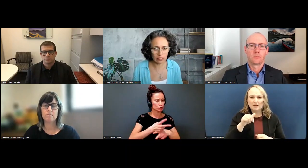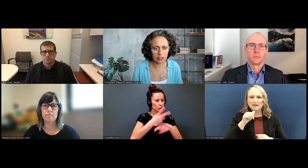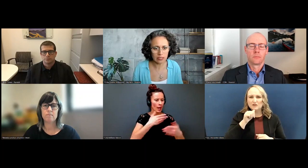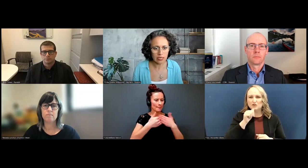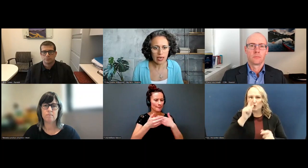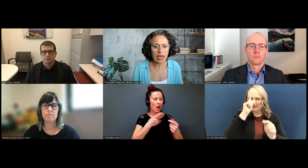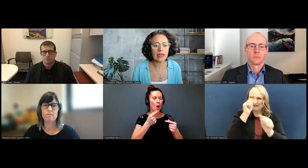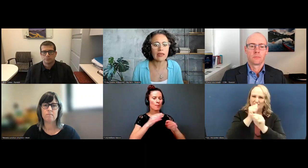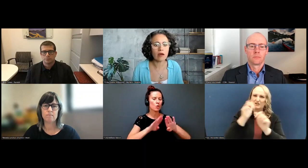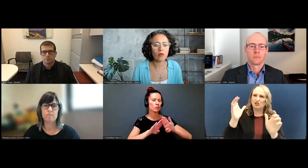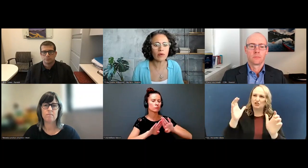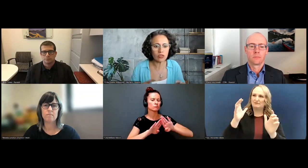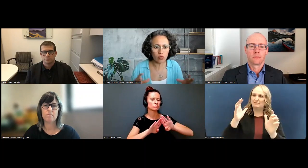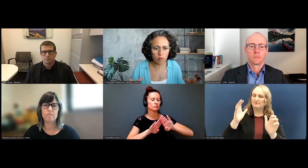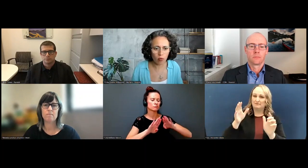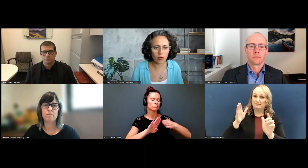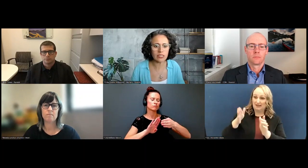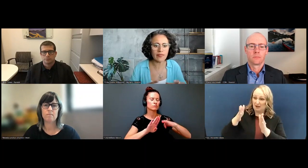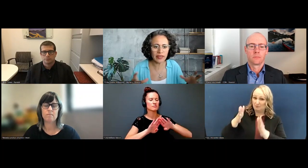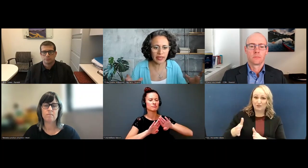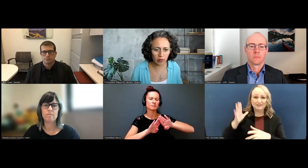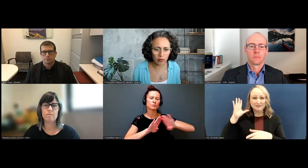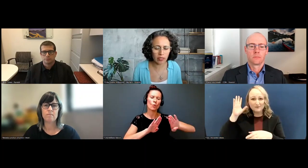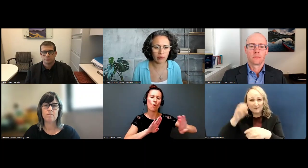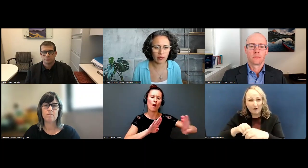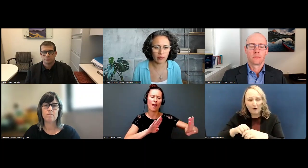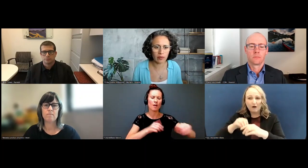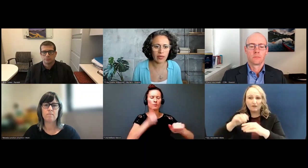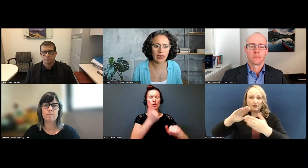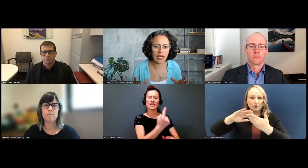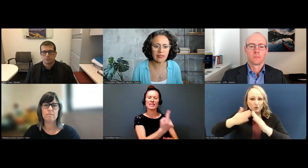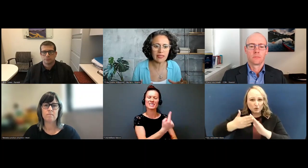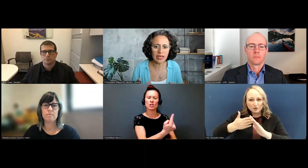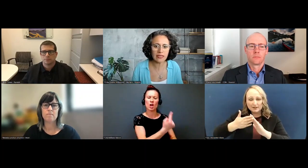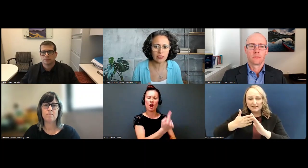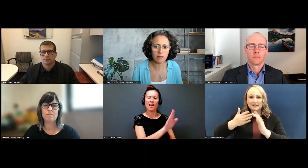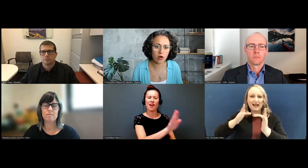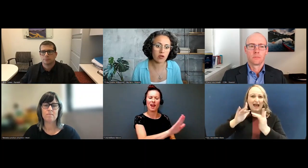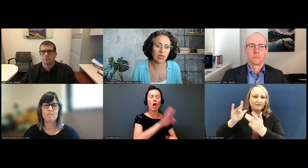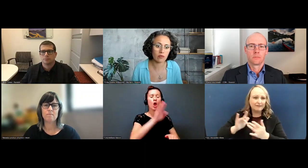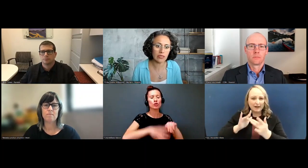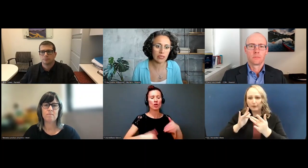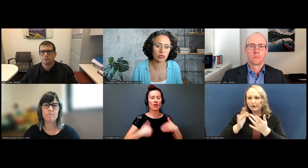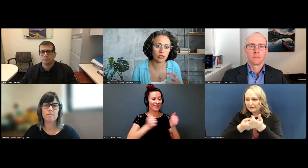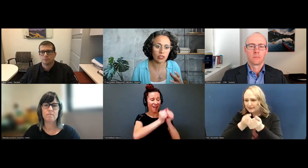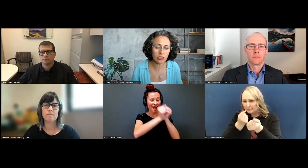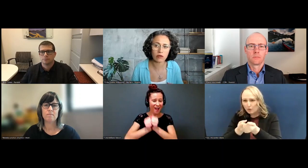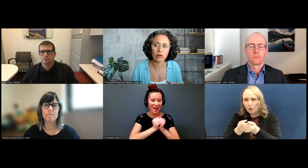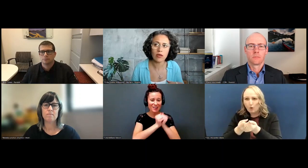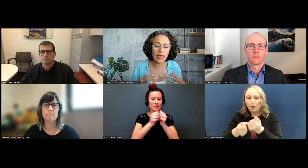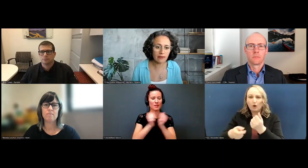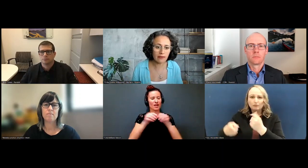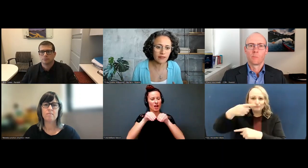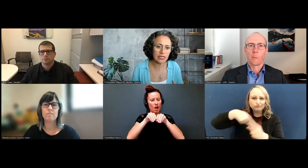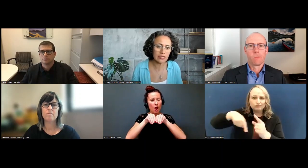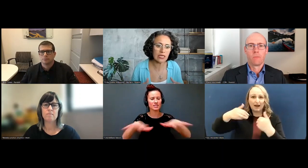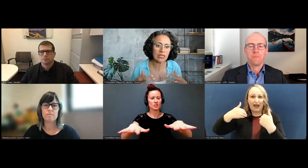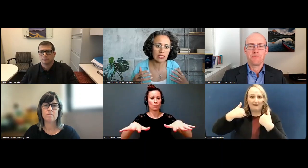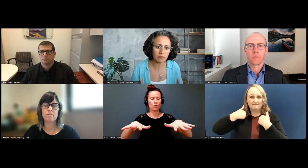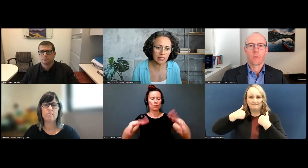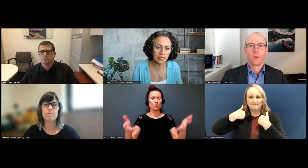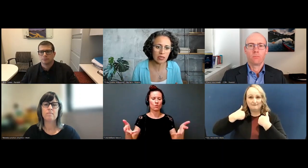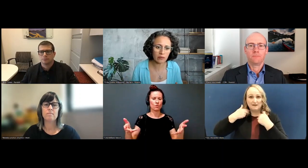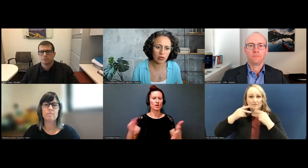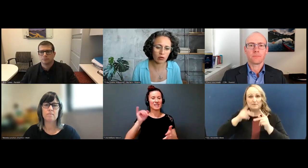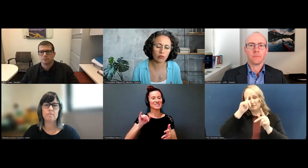in communities and with the supports and the network around them. And I think that is a part that we need to continue